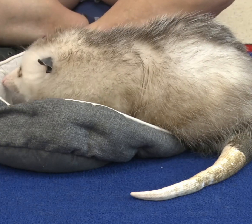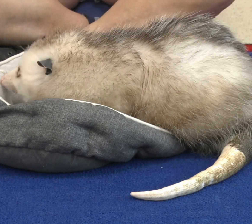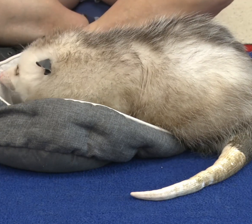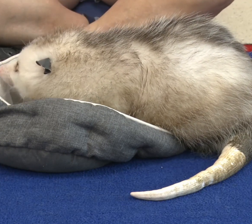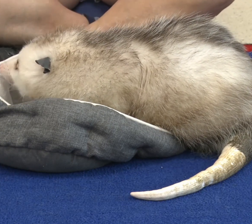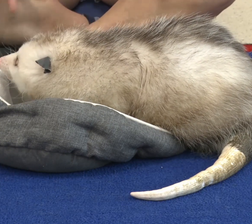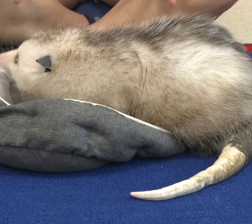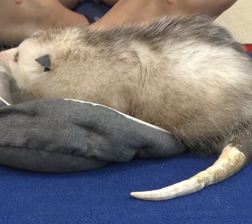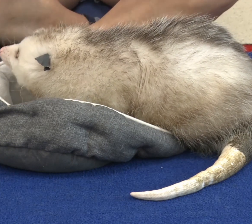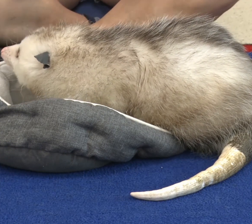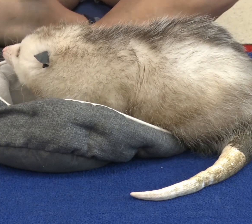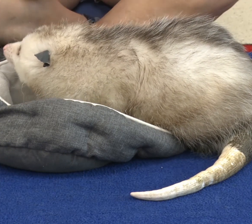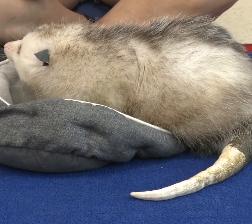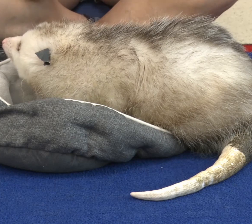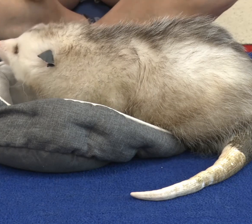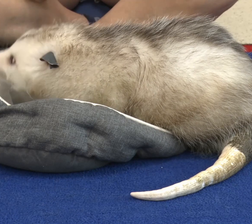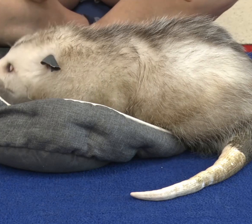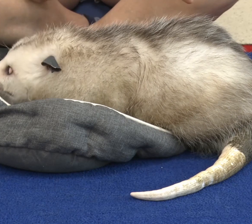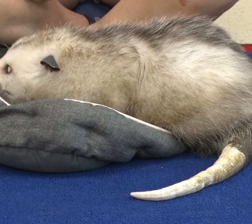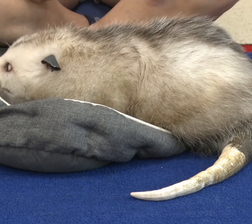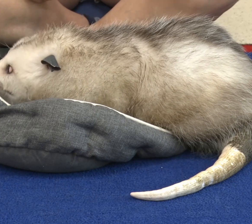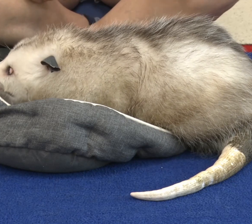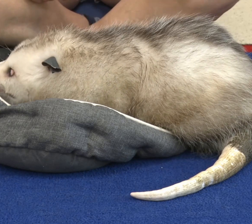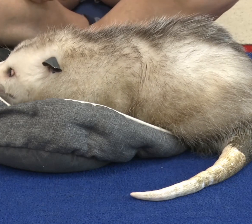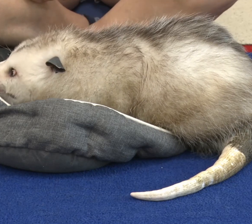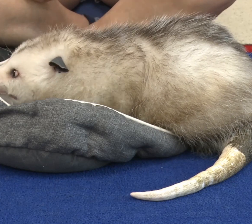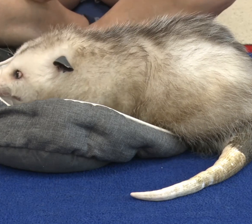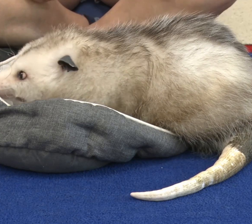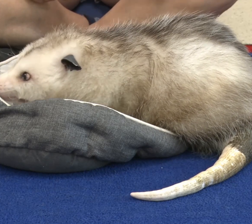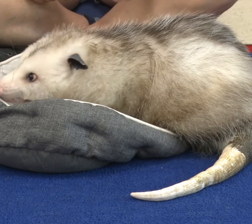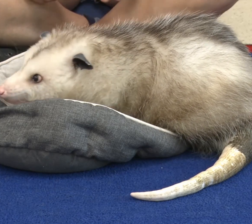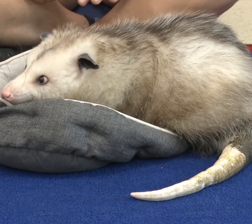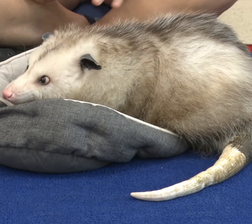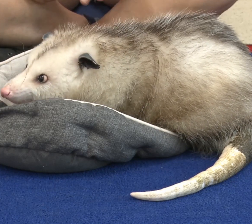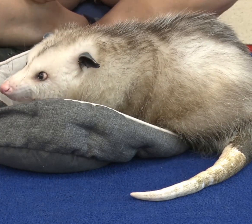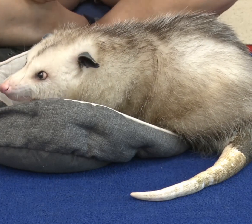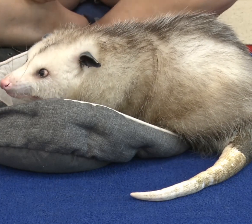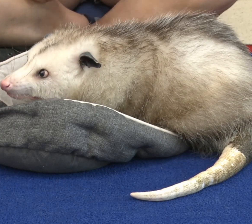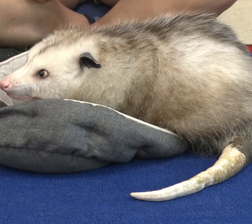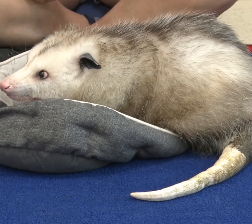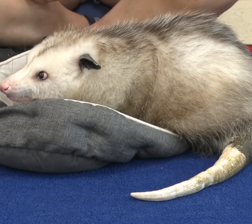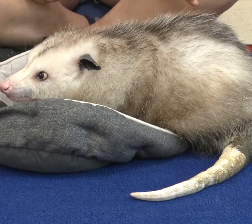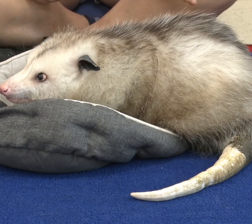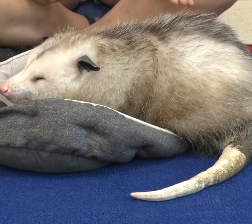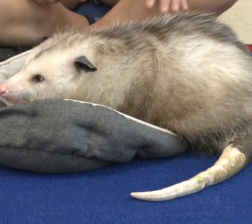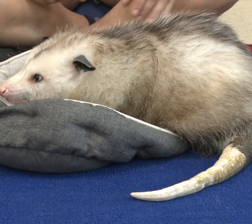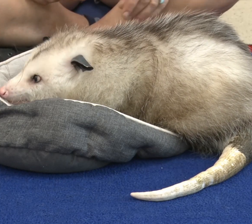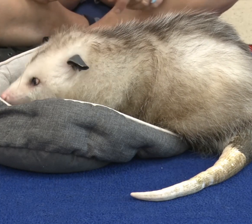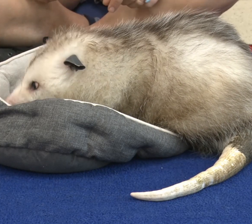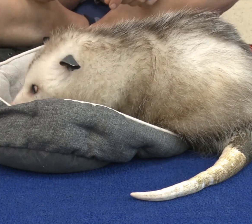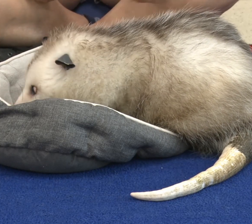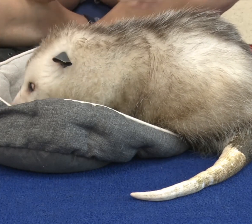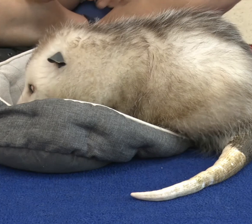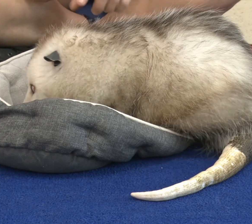them special animals. There's a lot of things that make them special animals. Remember,